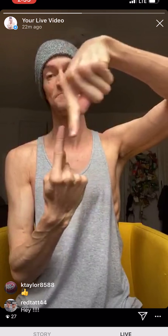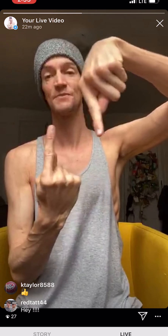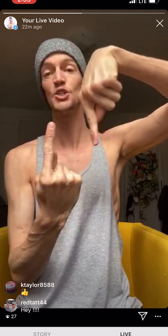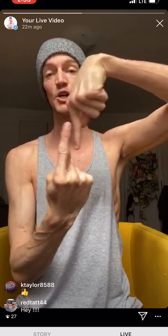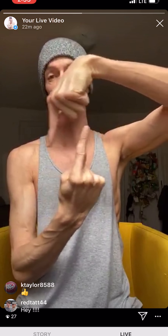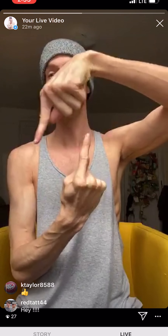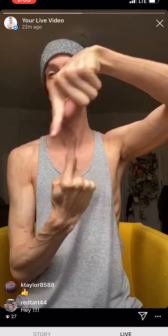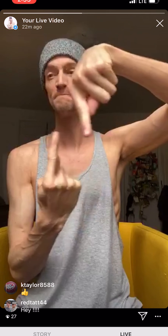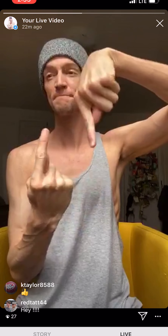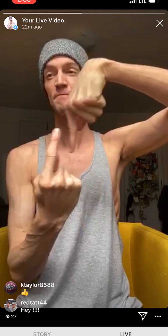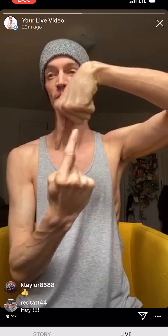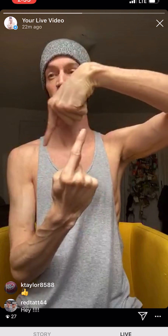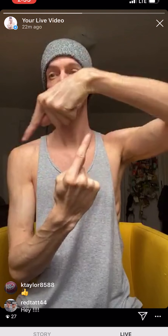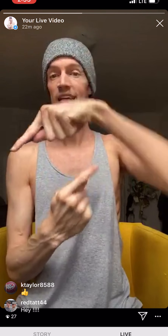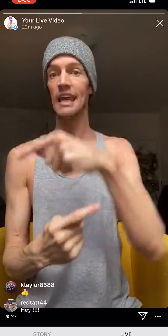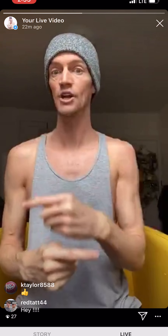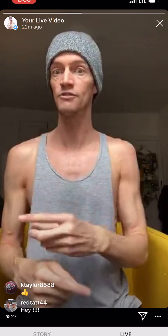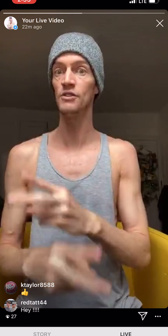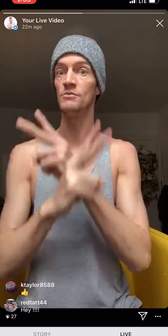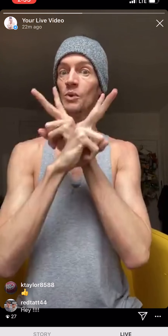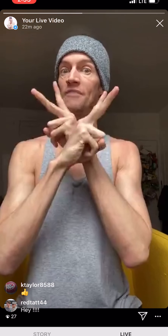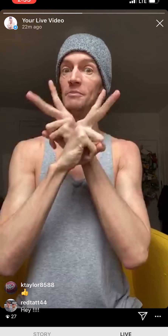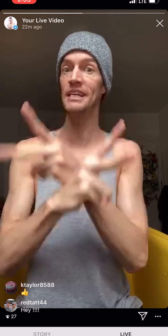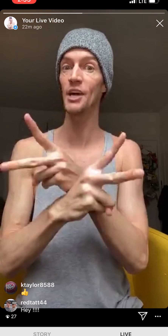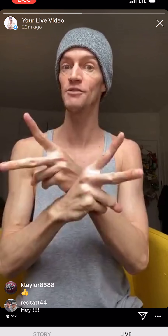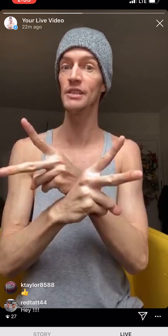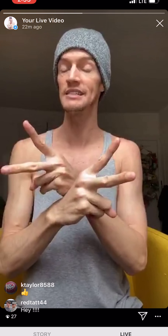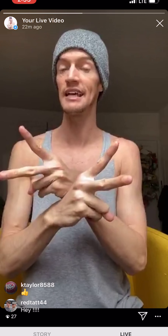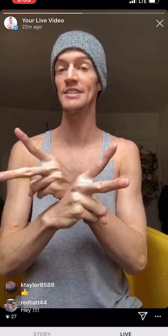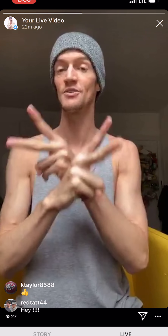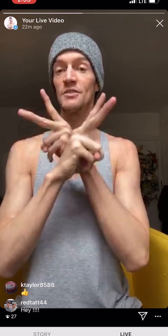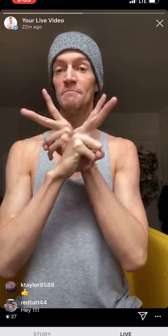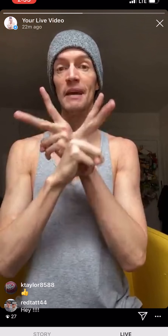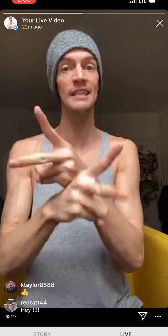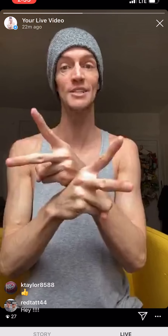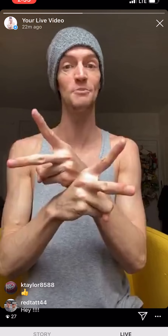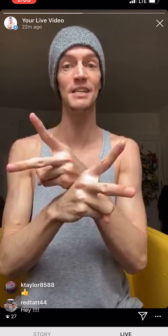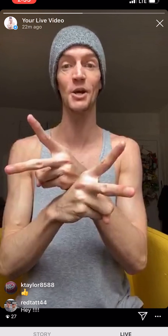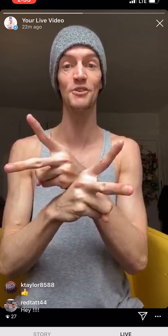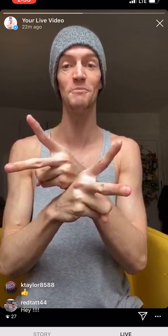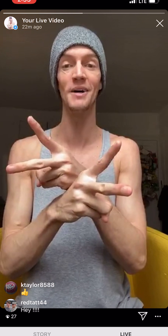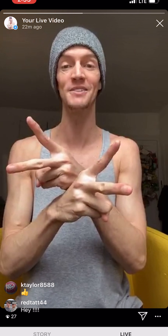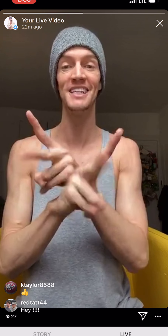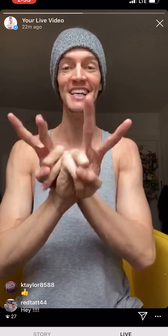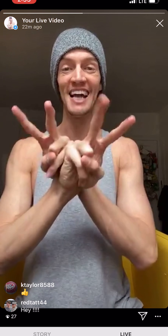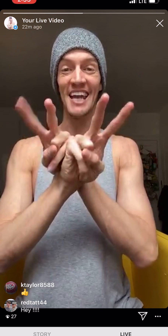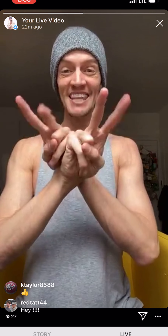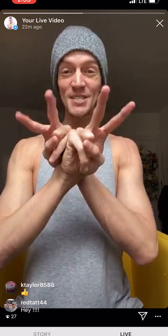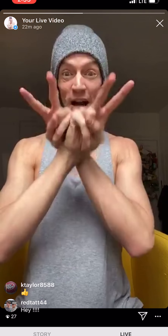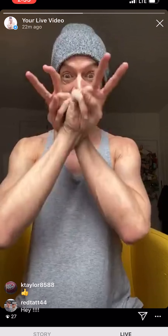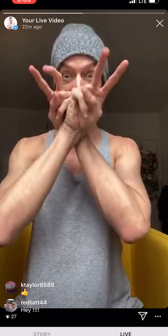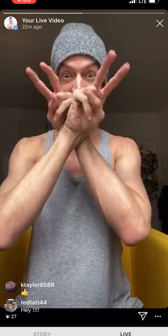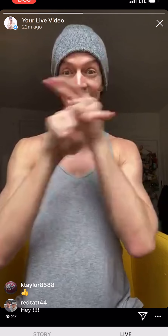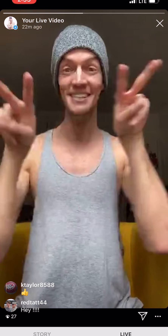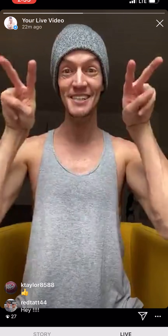Turn. Careful. We have to be careful these days. There's many things to be careful about. And these are eyes. So